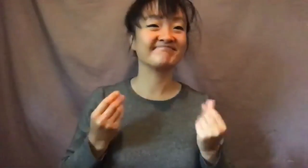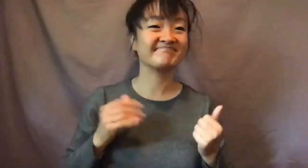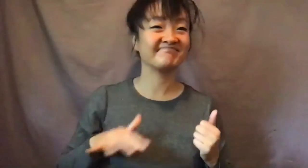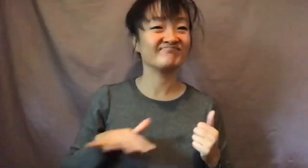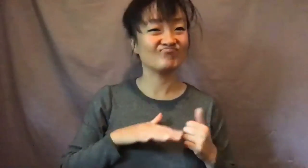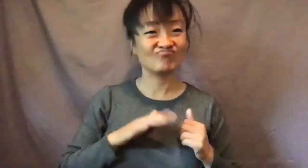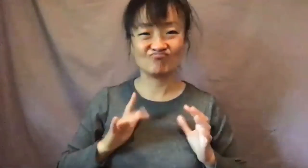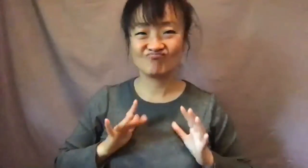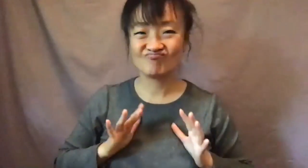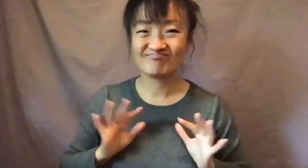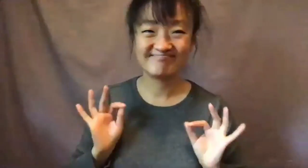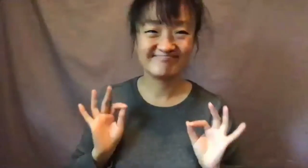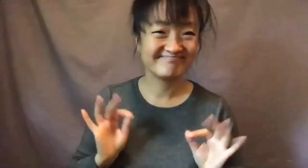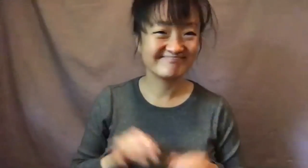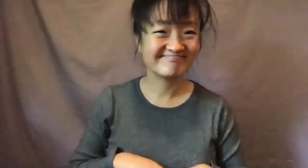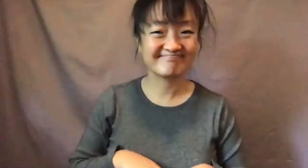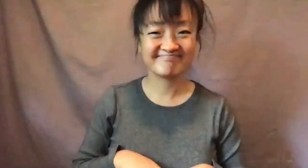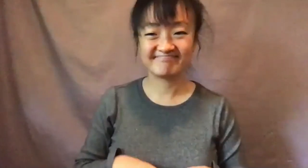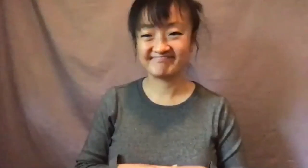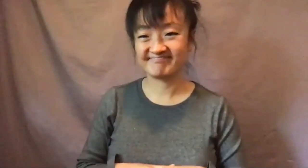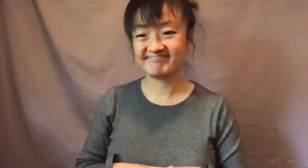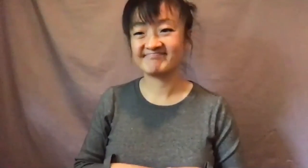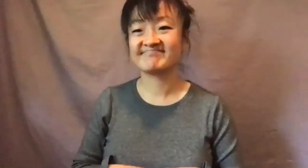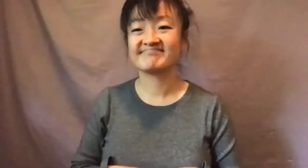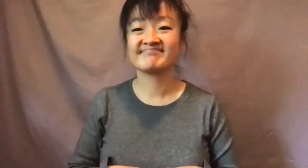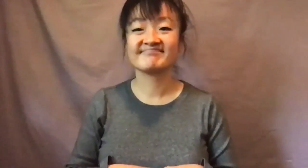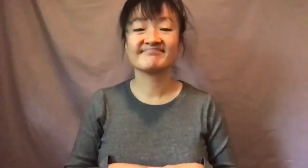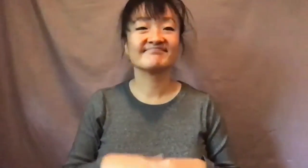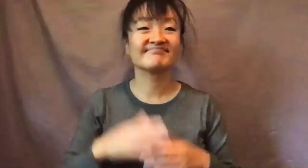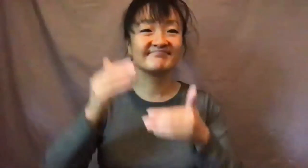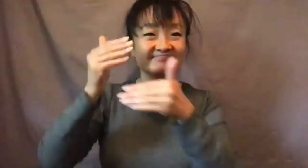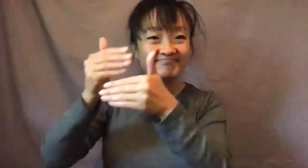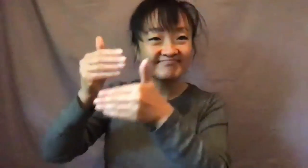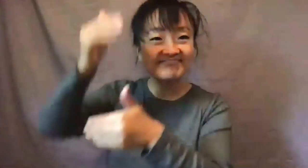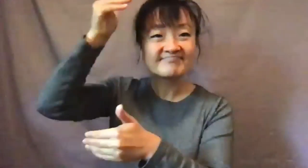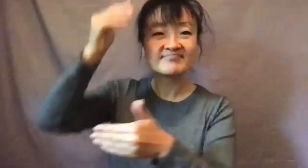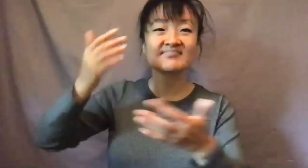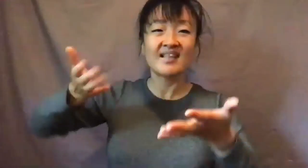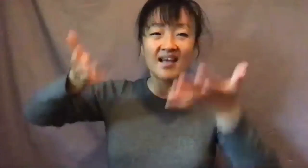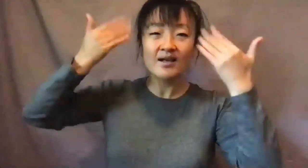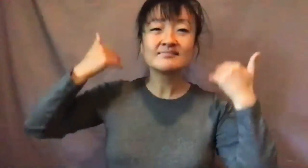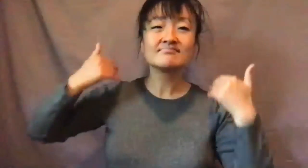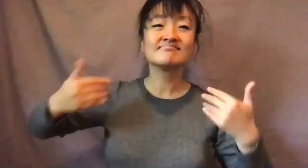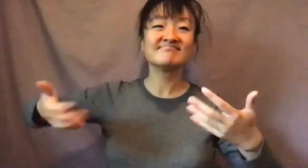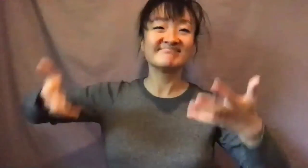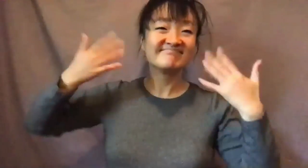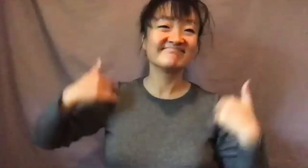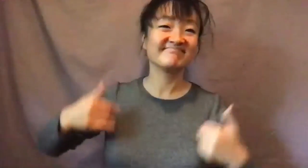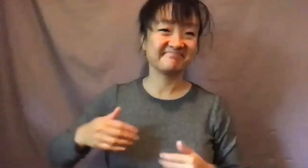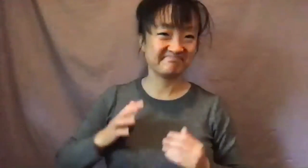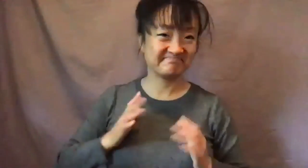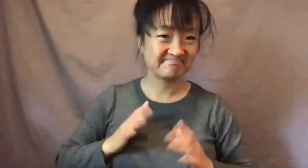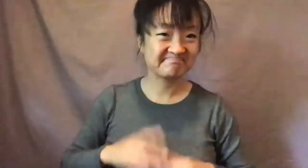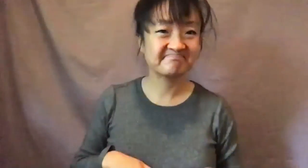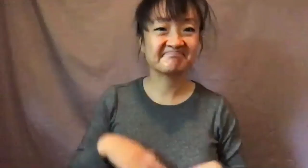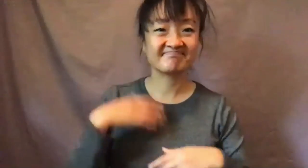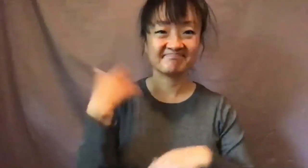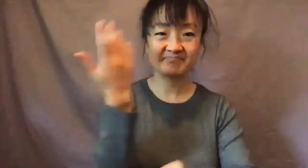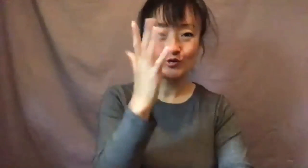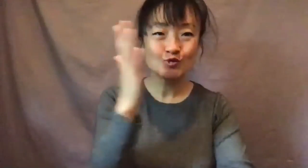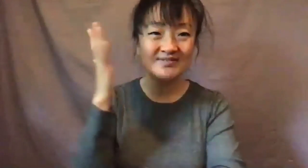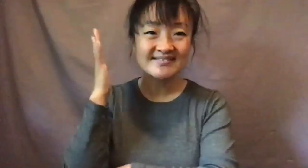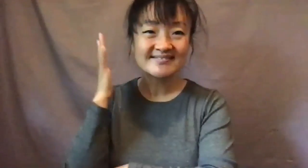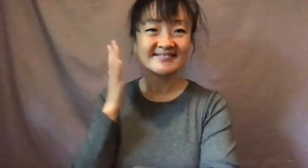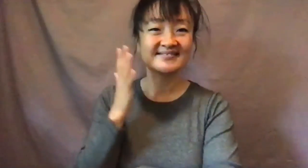Yeah. Raw food, open windows, feeling the wind. Yeah, trees and plants,